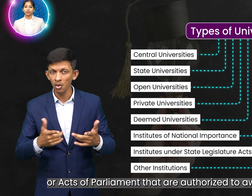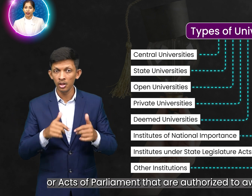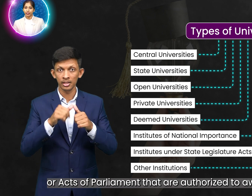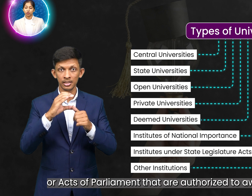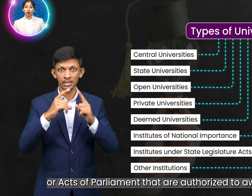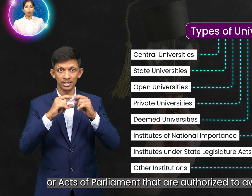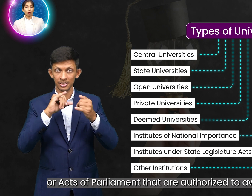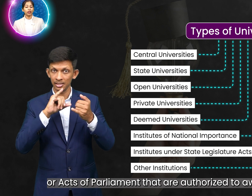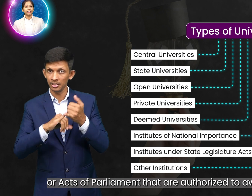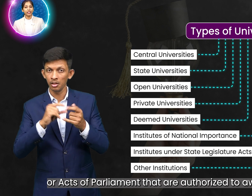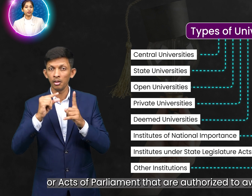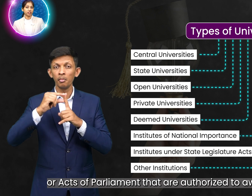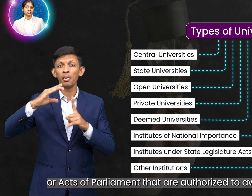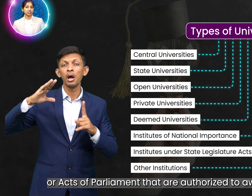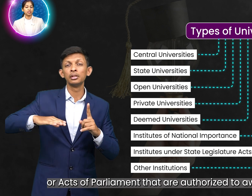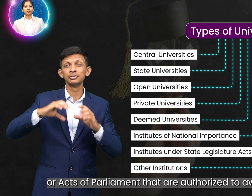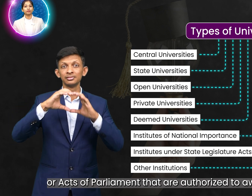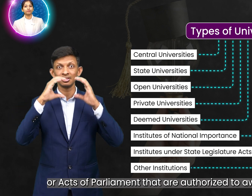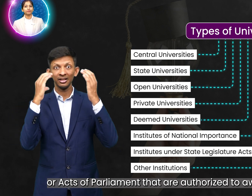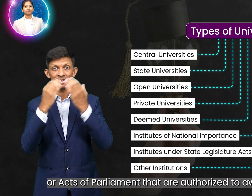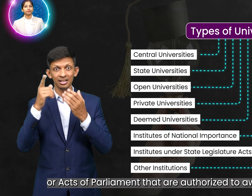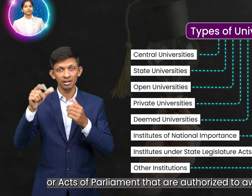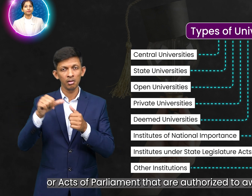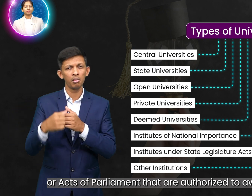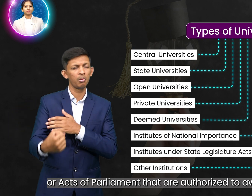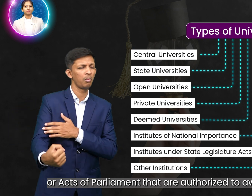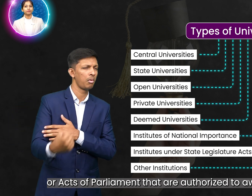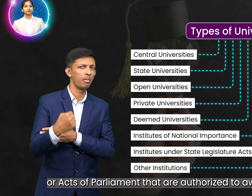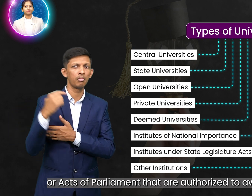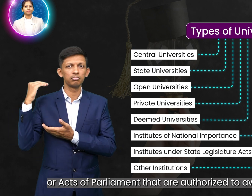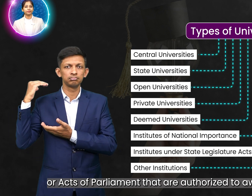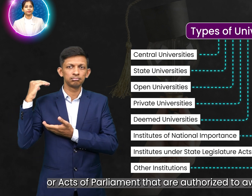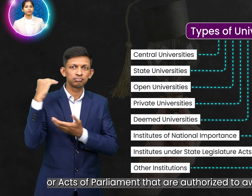are authorized to award degrees.